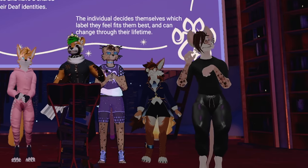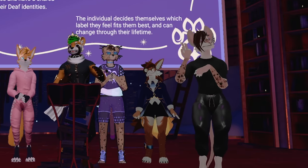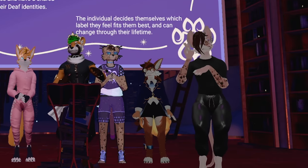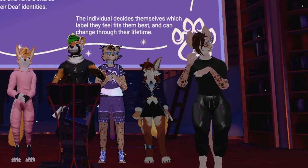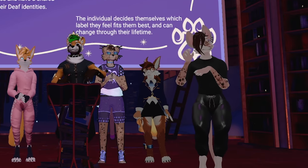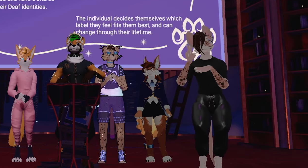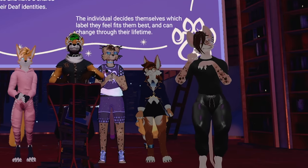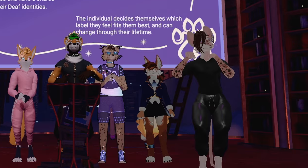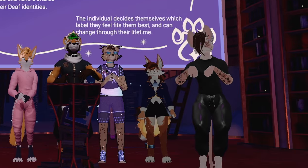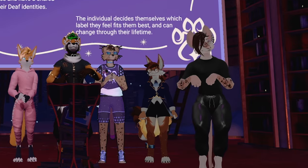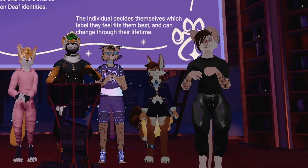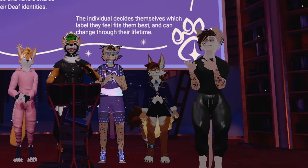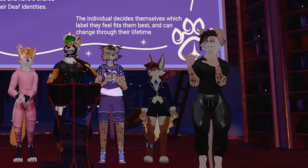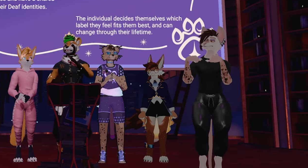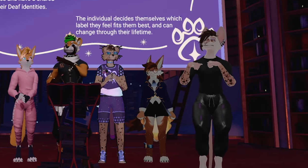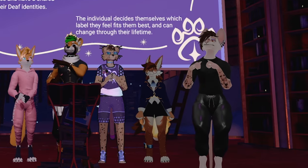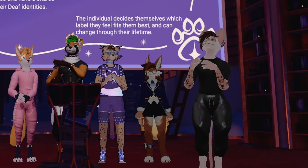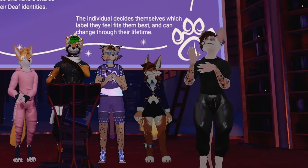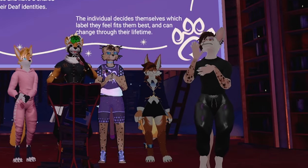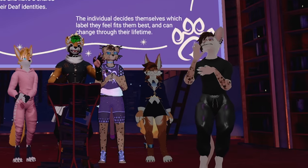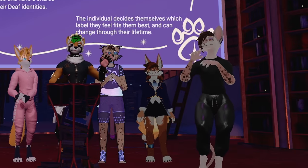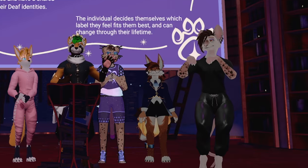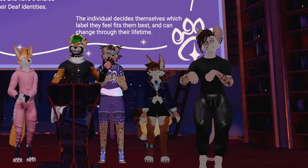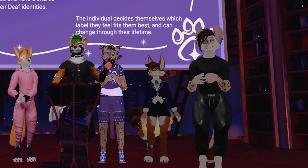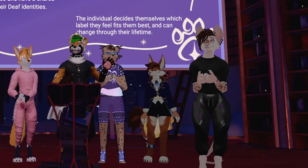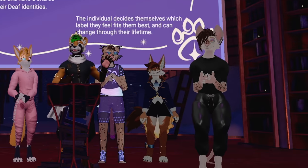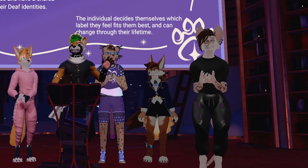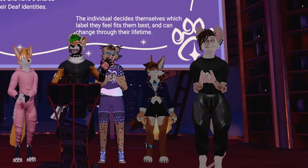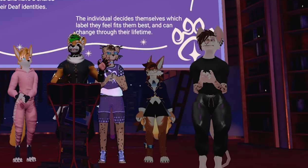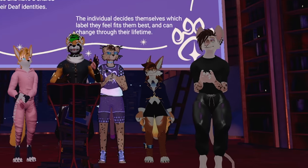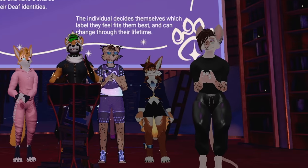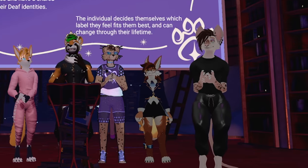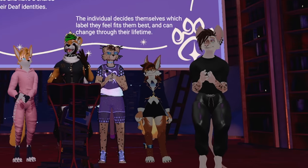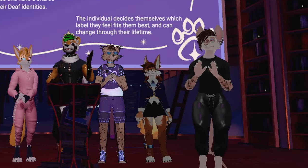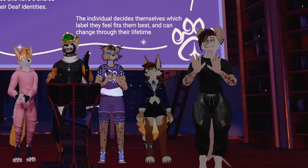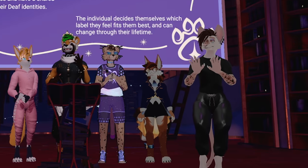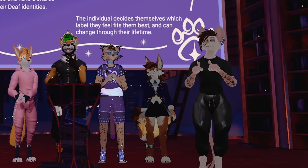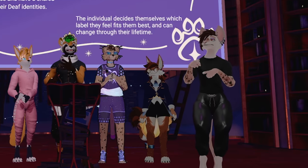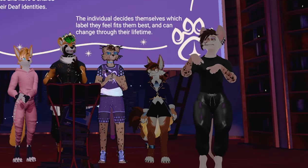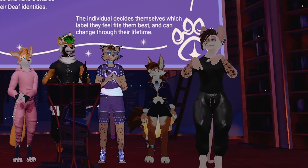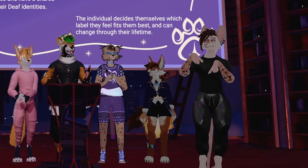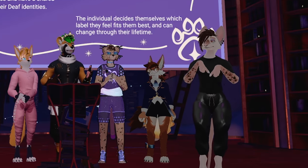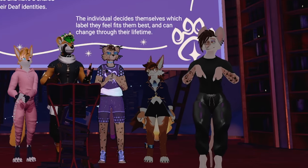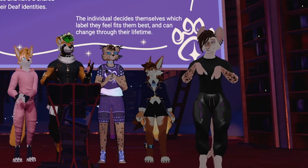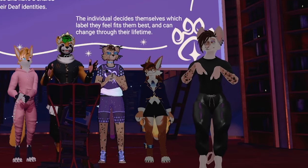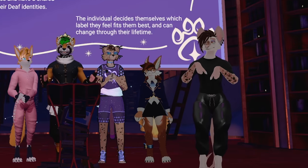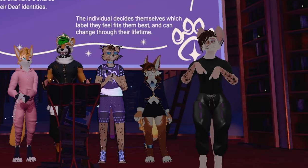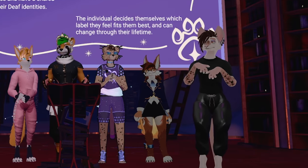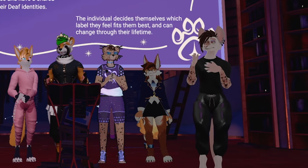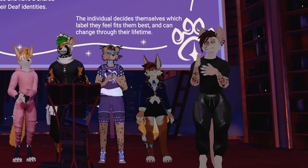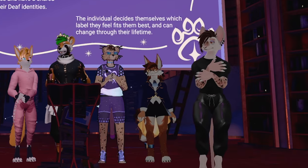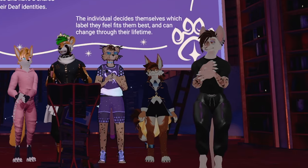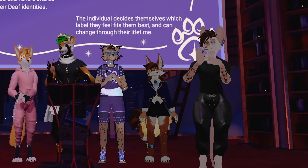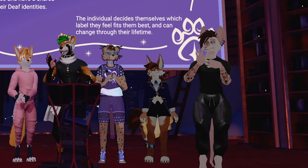still. Again, back to this being on a spectrum, this is not an end-all be-all description. There are people who